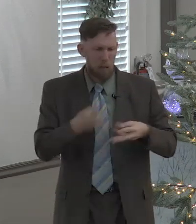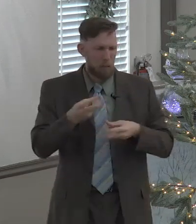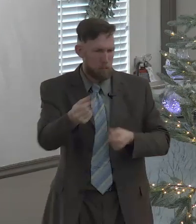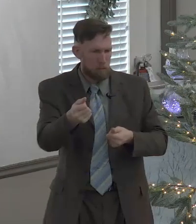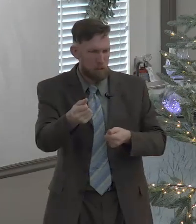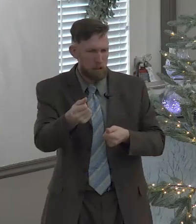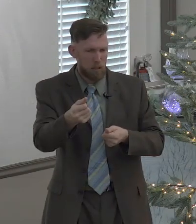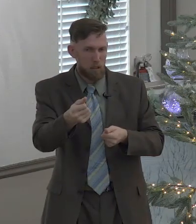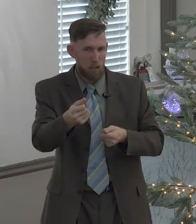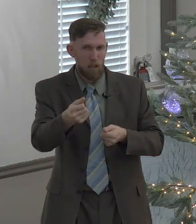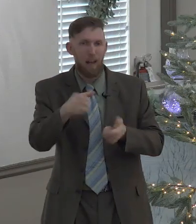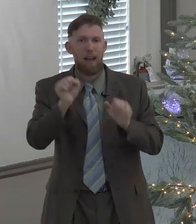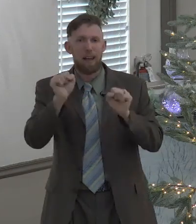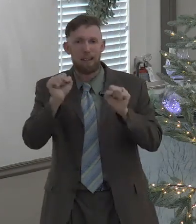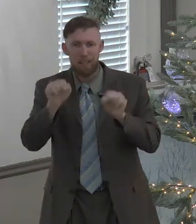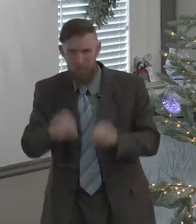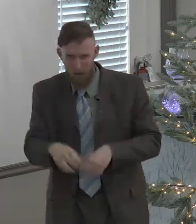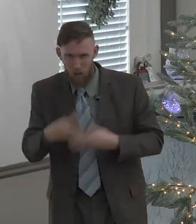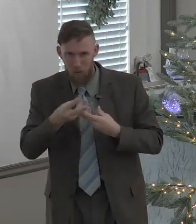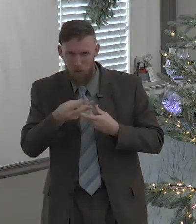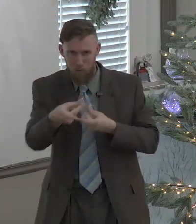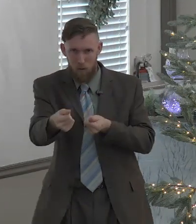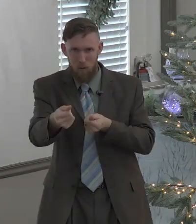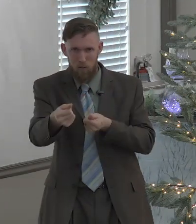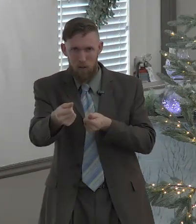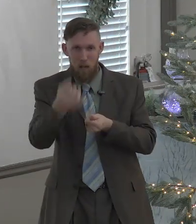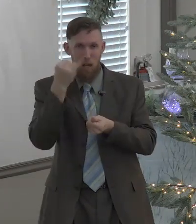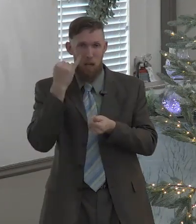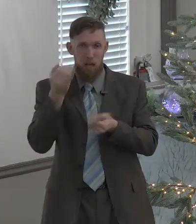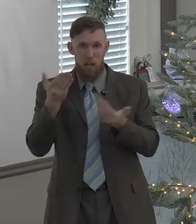That impossible problem